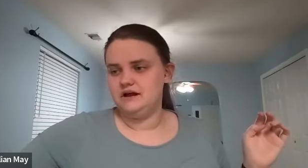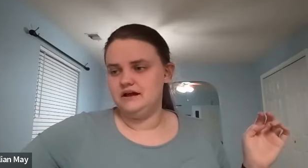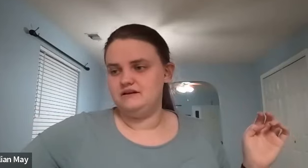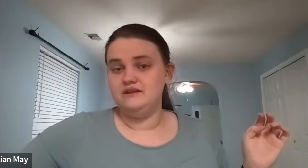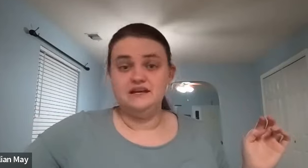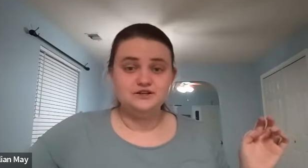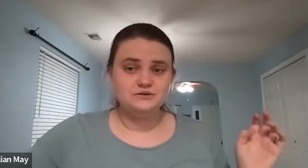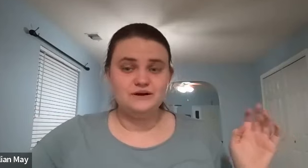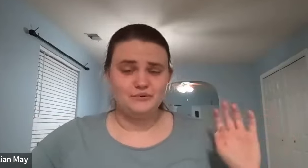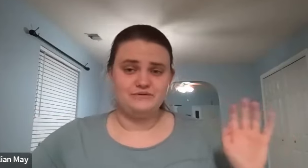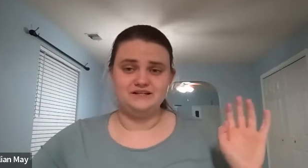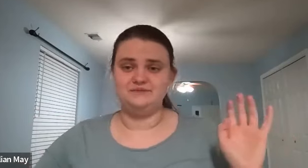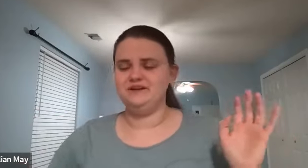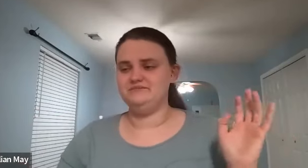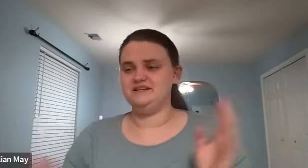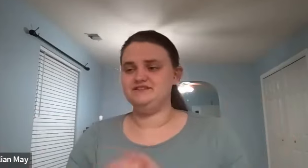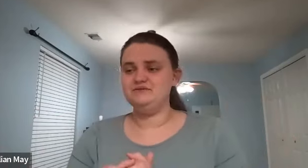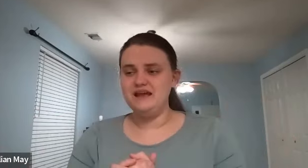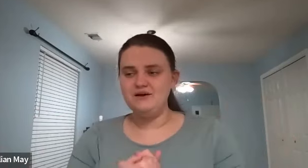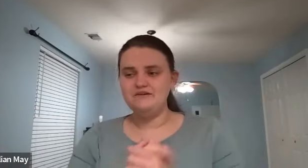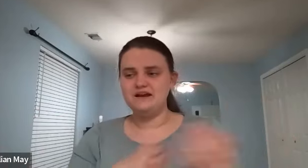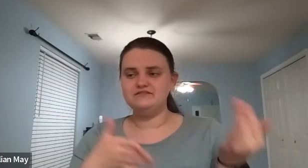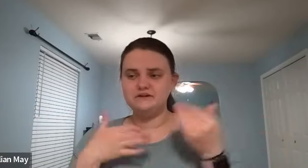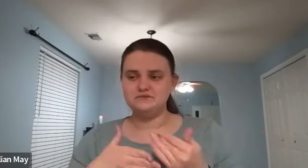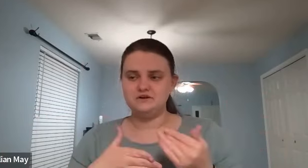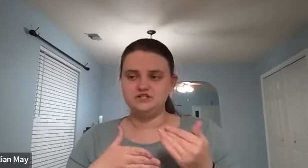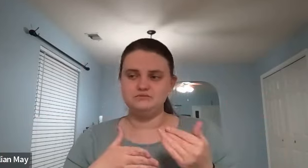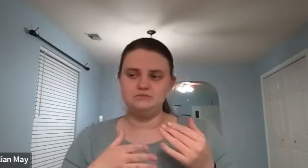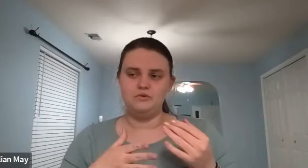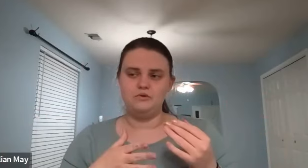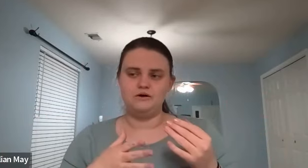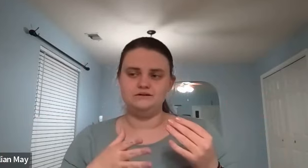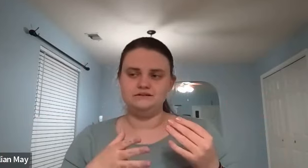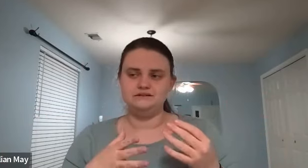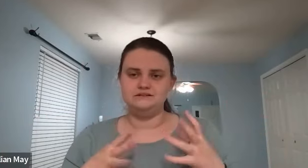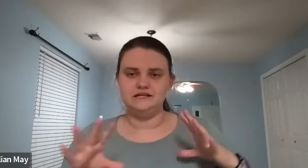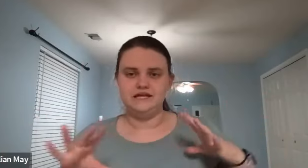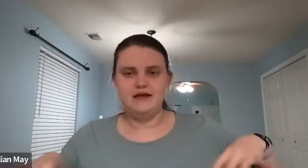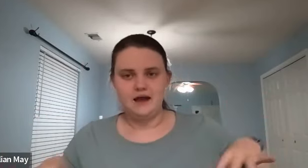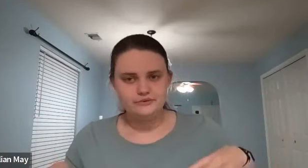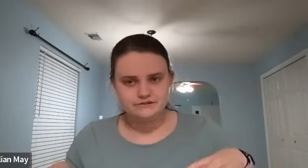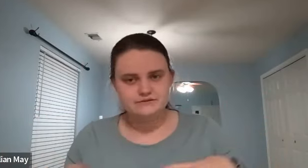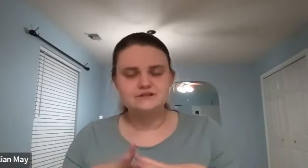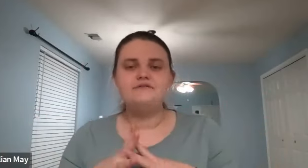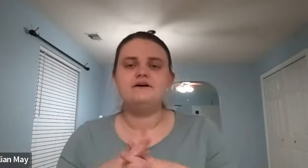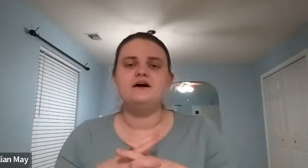Okay, and then here's where a more random comes in. So now we kind of flipped on to more in the house stuff.